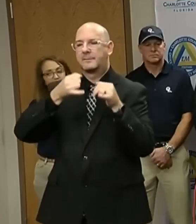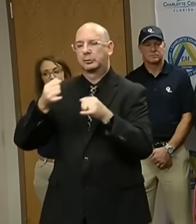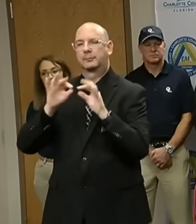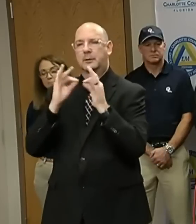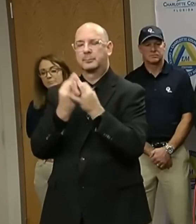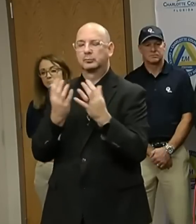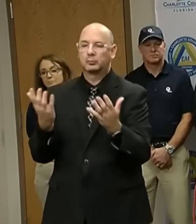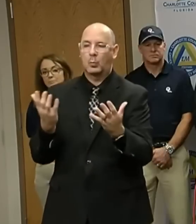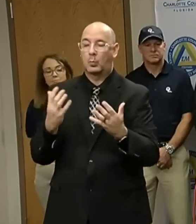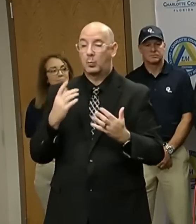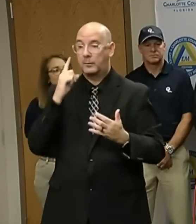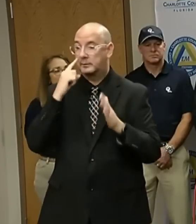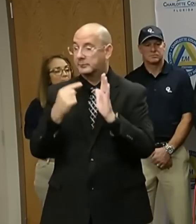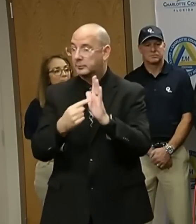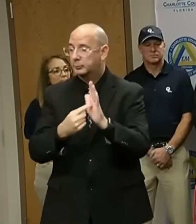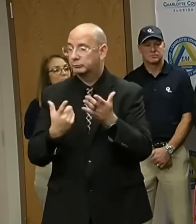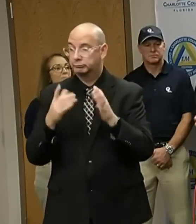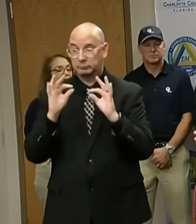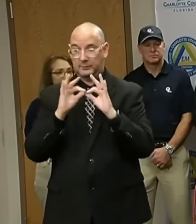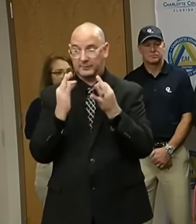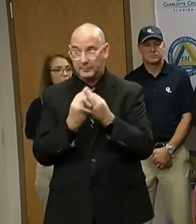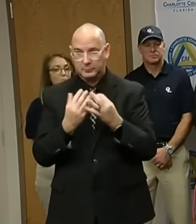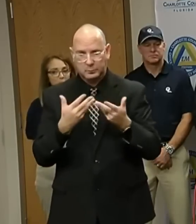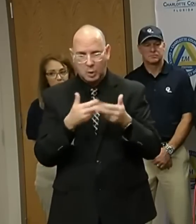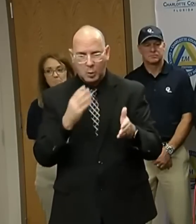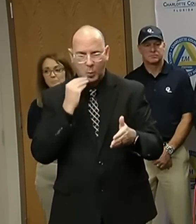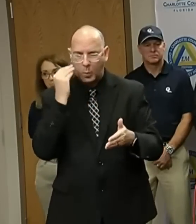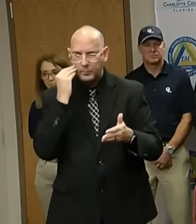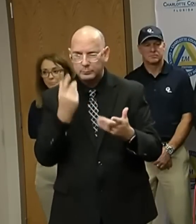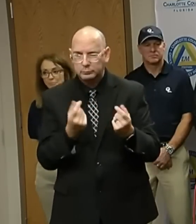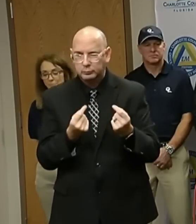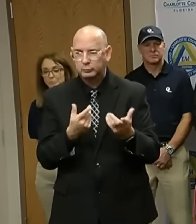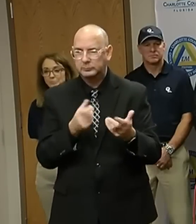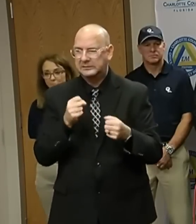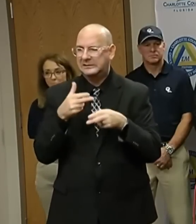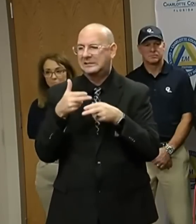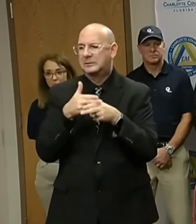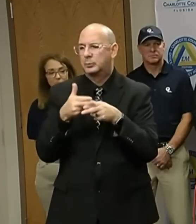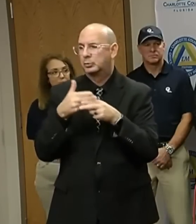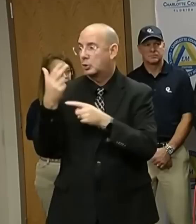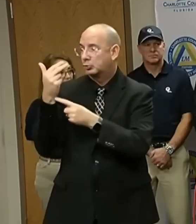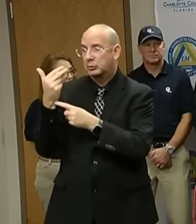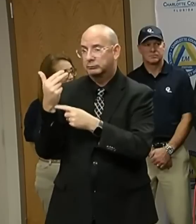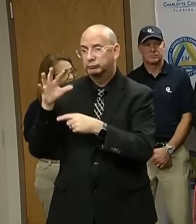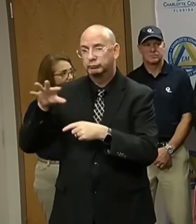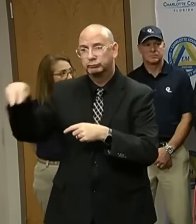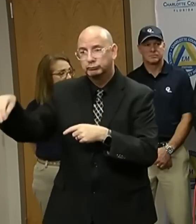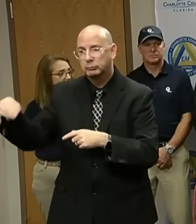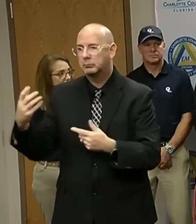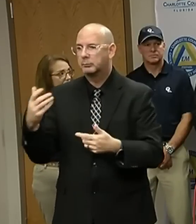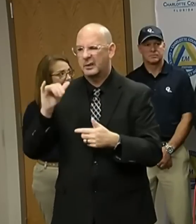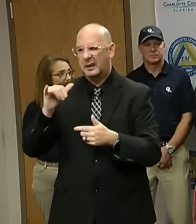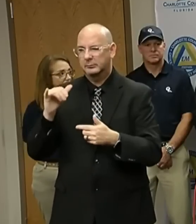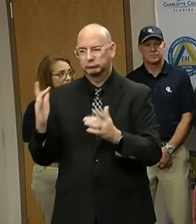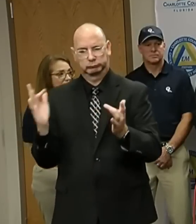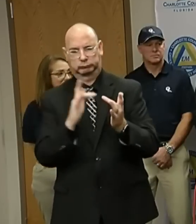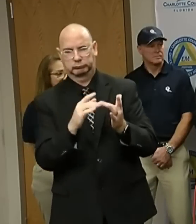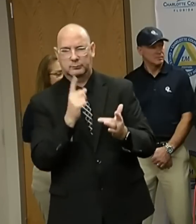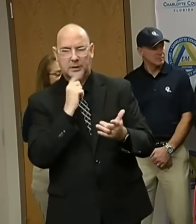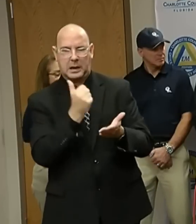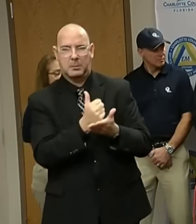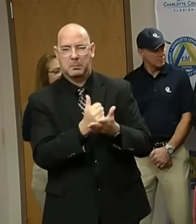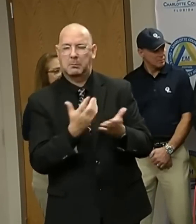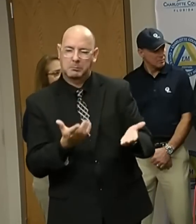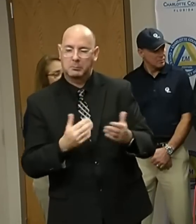temporary assistance, a hotel accommodation, something like that, they're going to be able to do. Jimmy Petronis, who's here, our CFO, as part of those